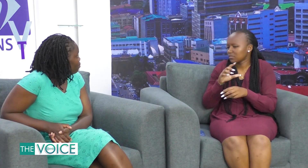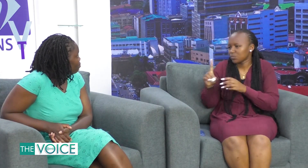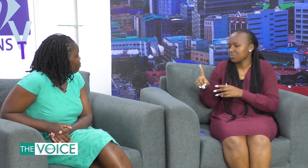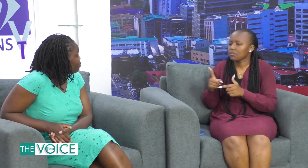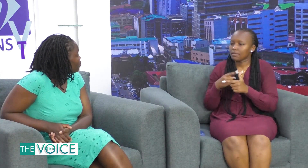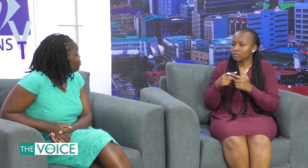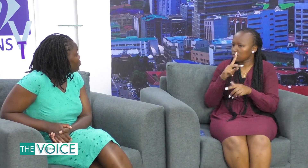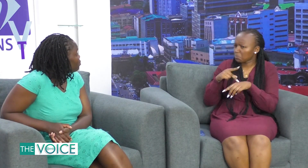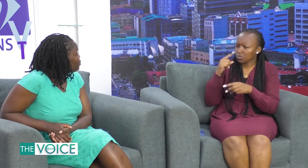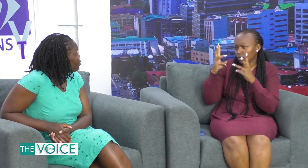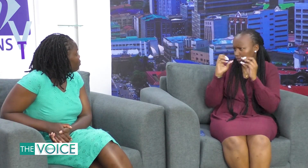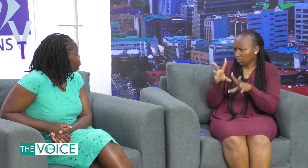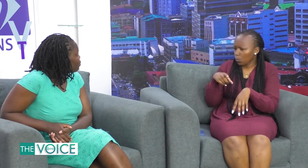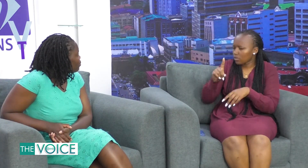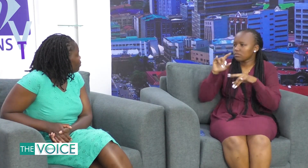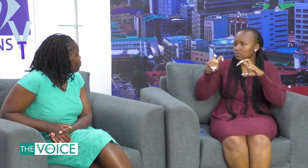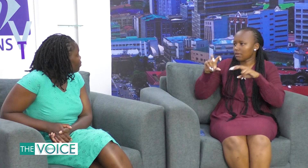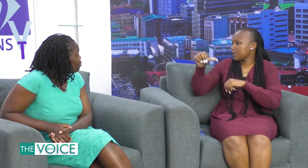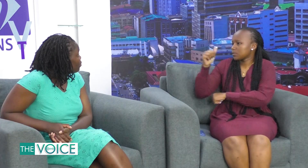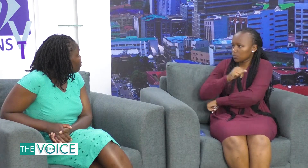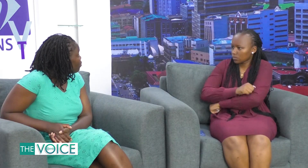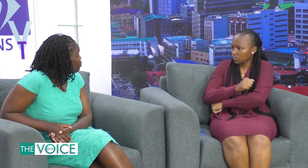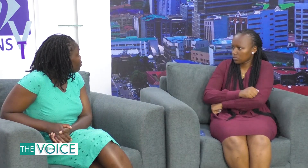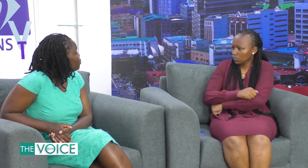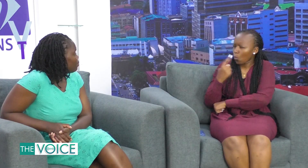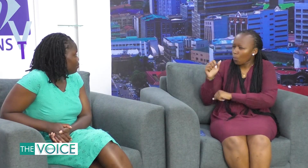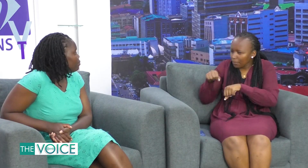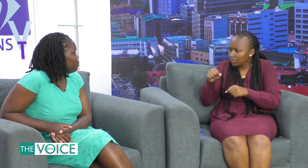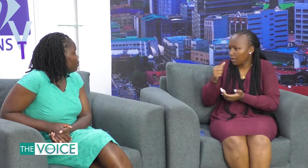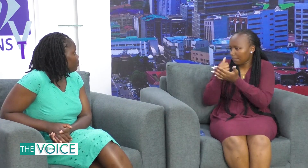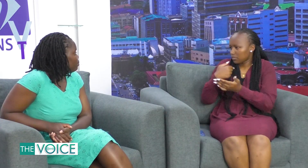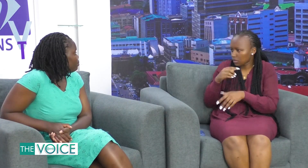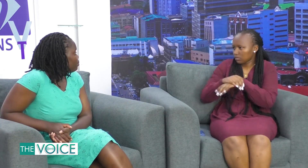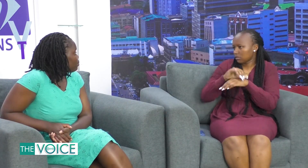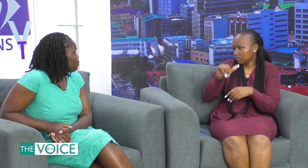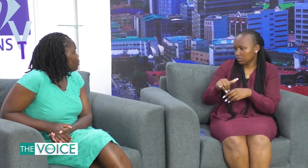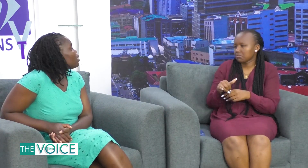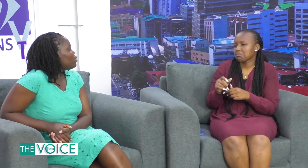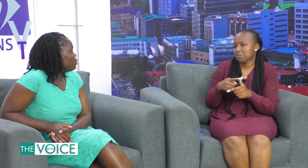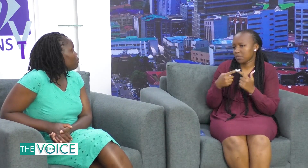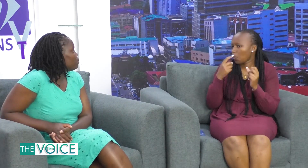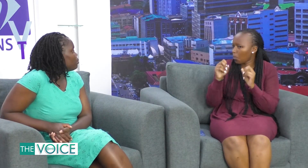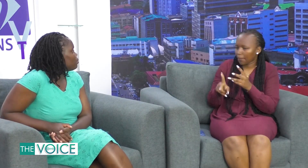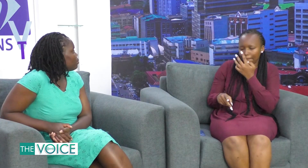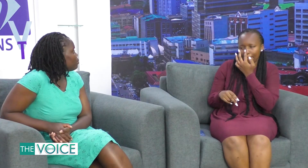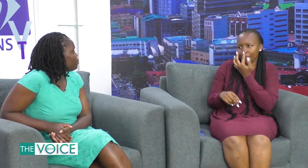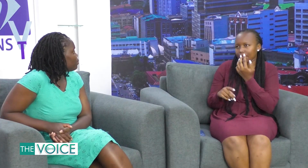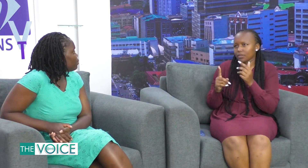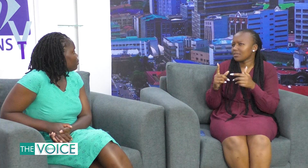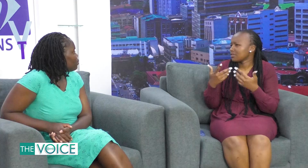the principal asked me, why am I doing a library instead of doing a law? So then that's when he started looking for